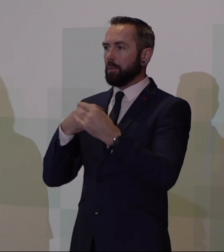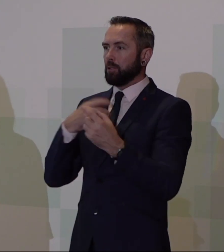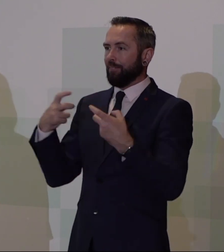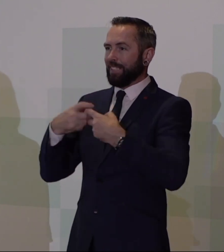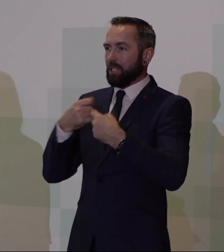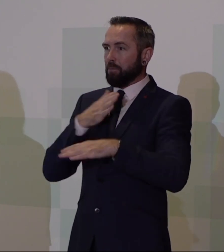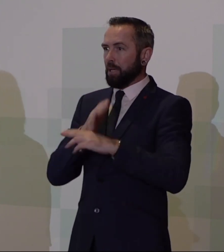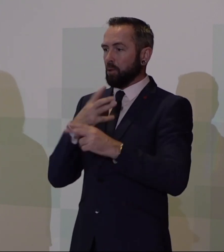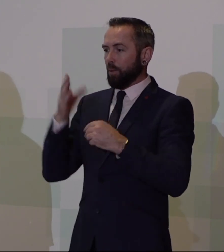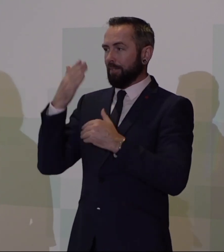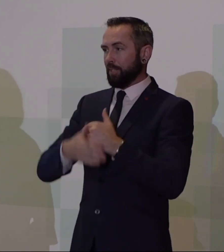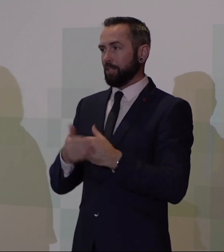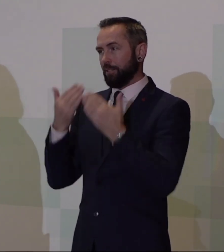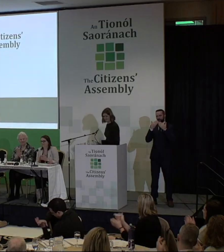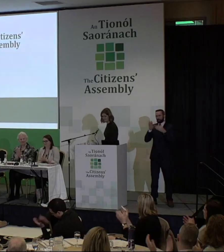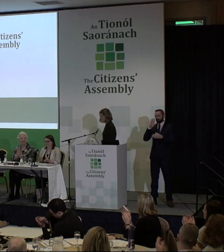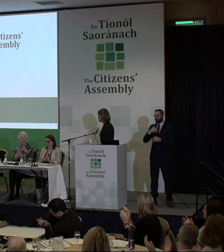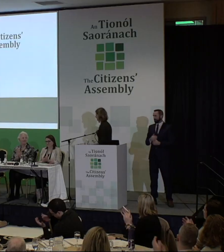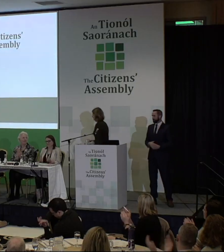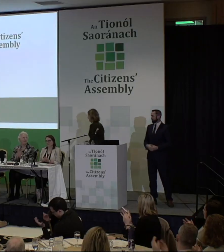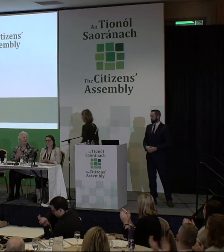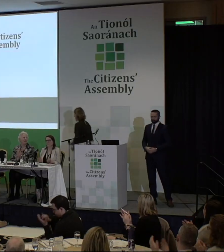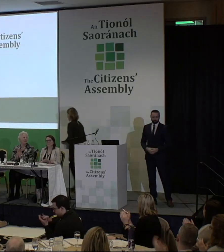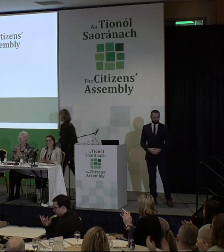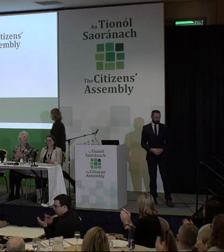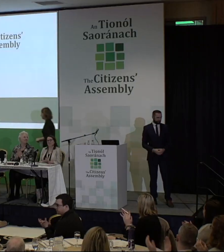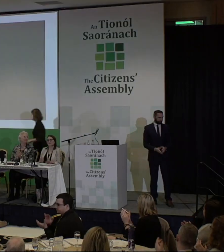finished. Thank you very much.